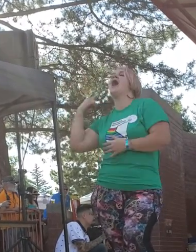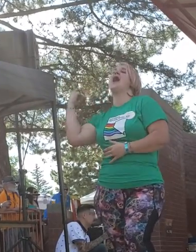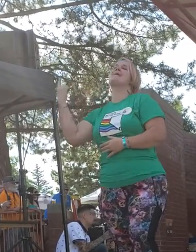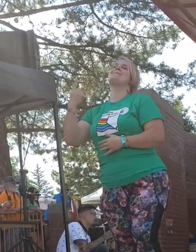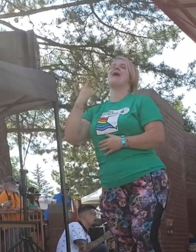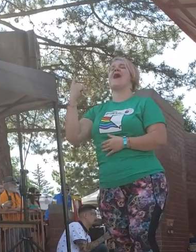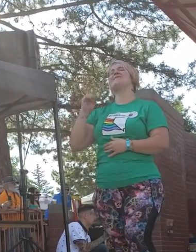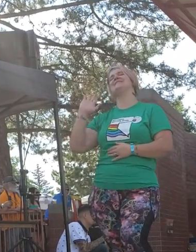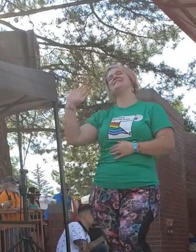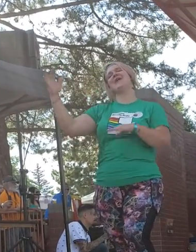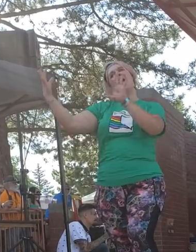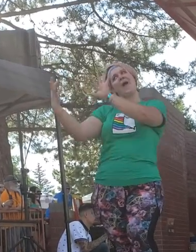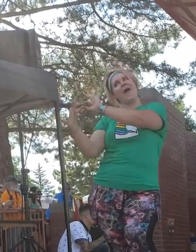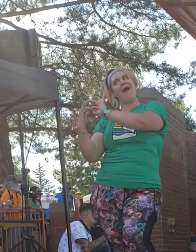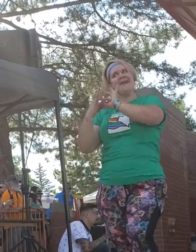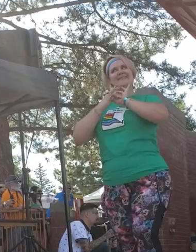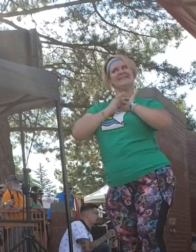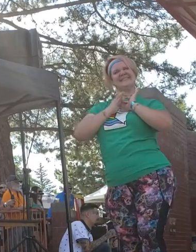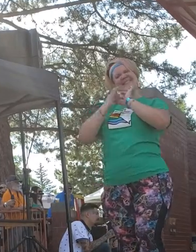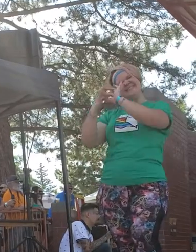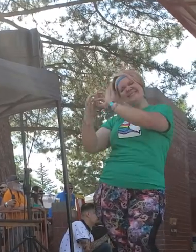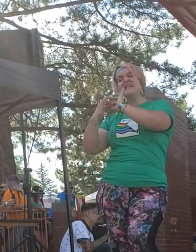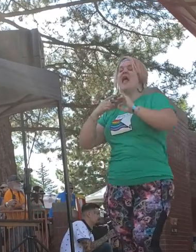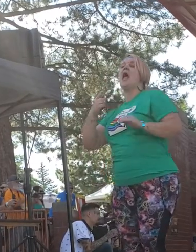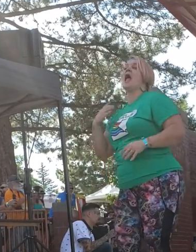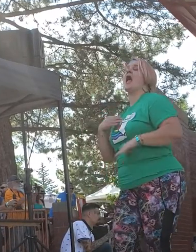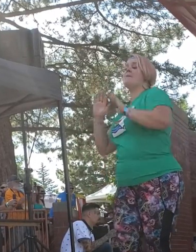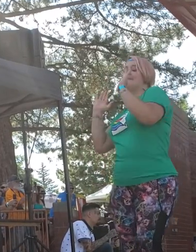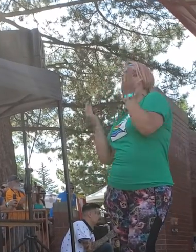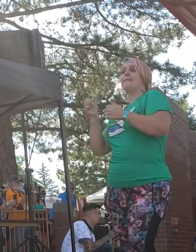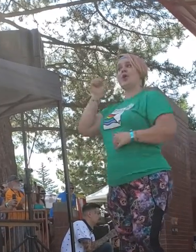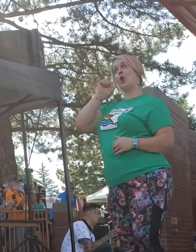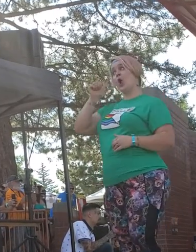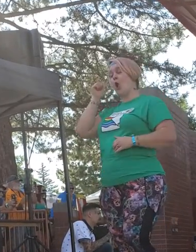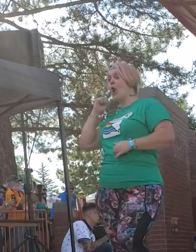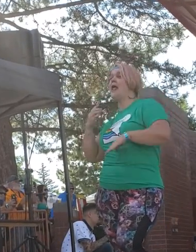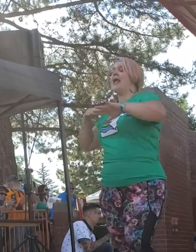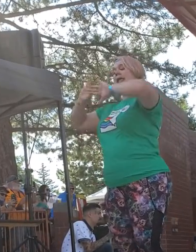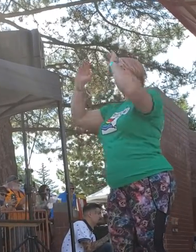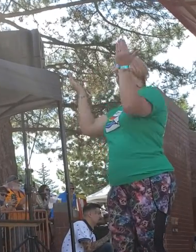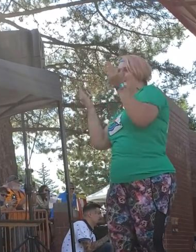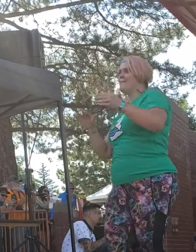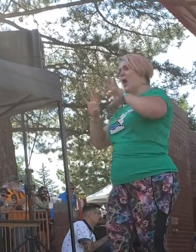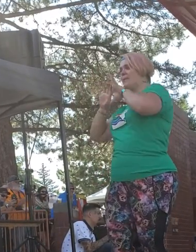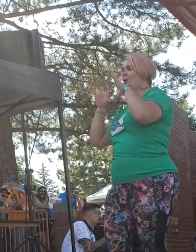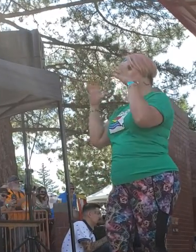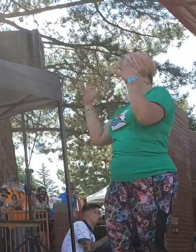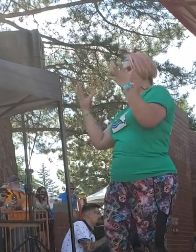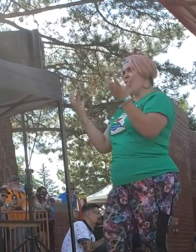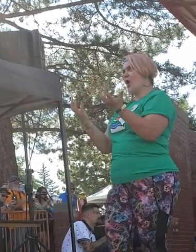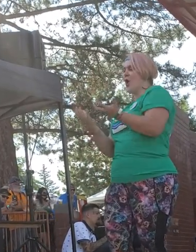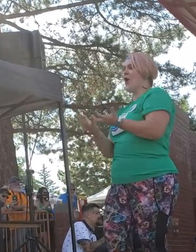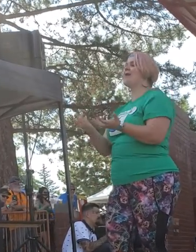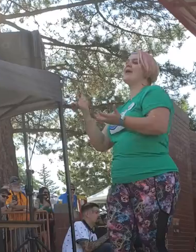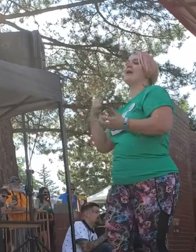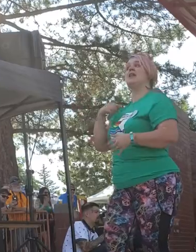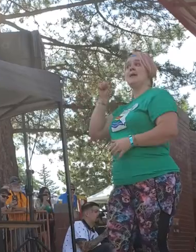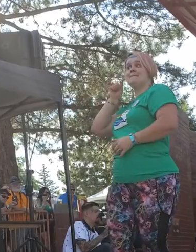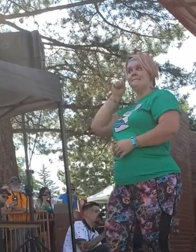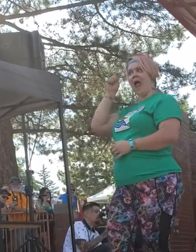I'm always yours I'm a Barbie girl, in the Barbie world Life is